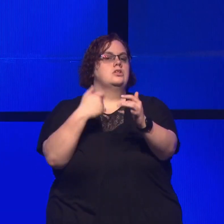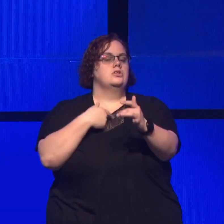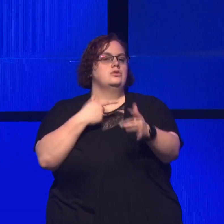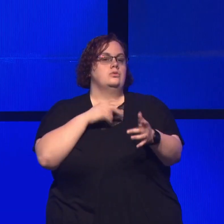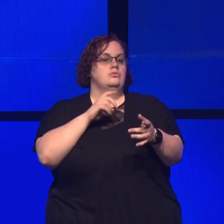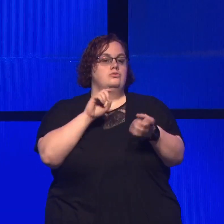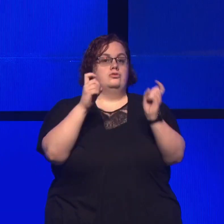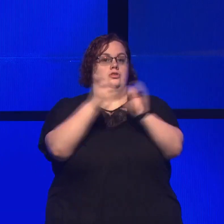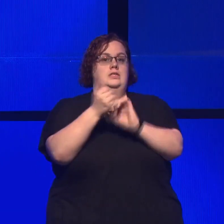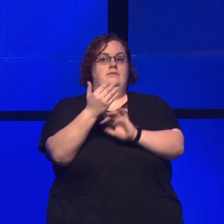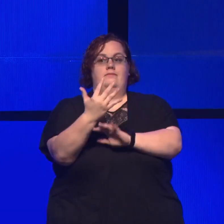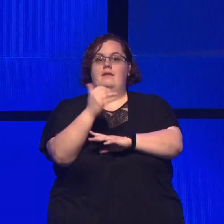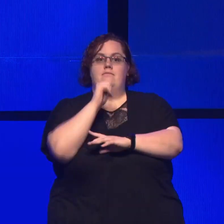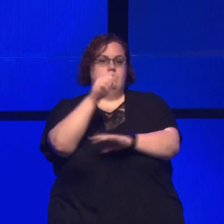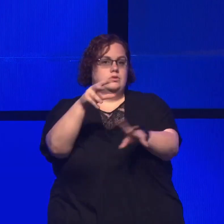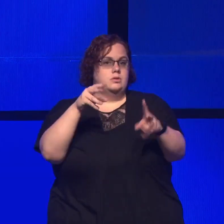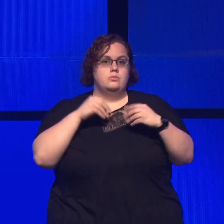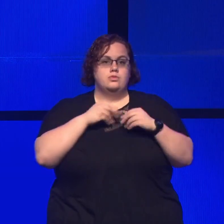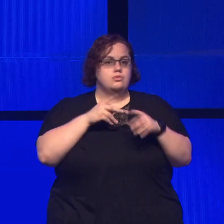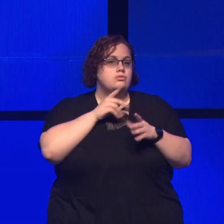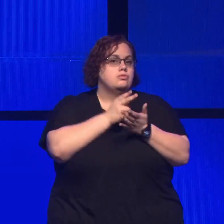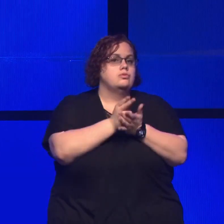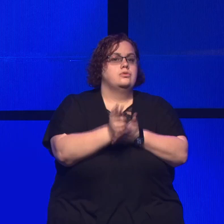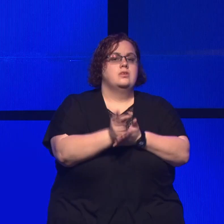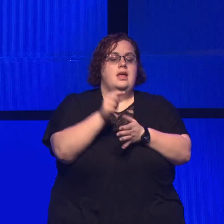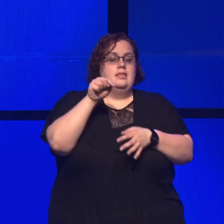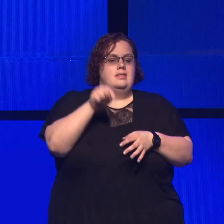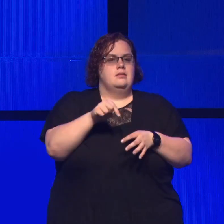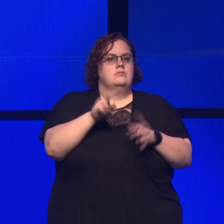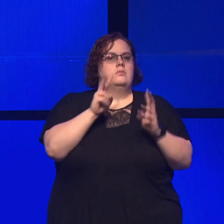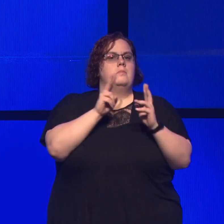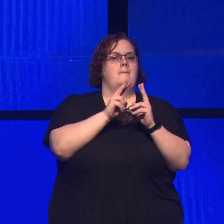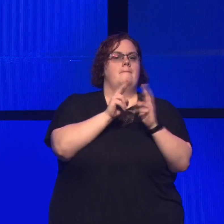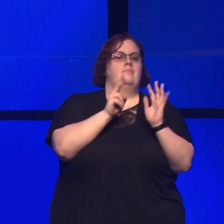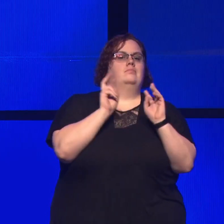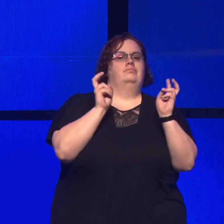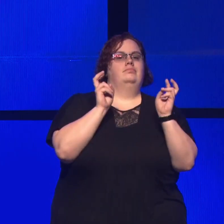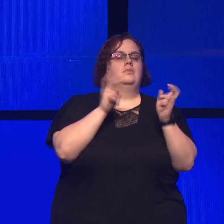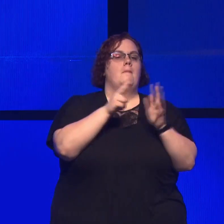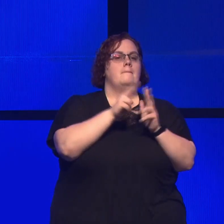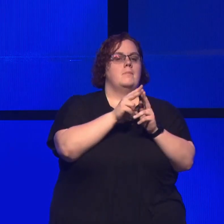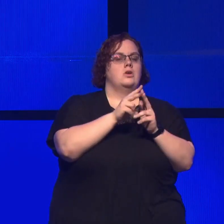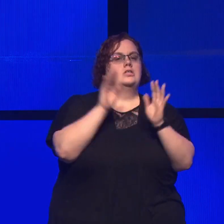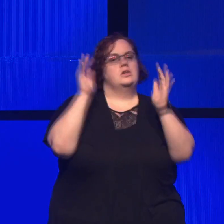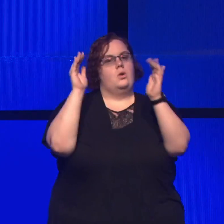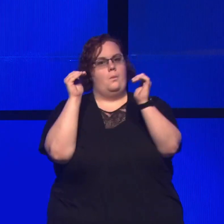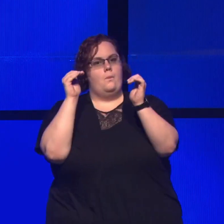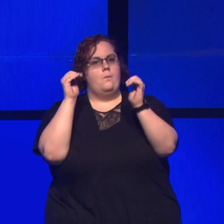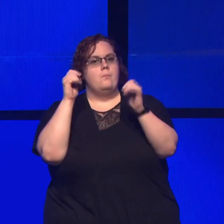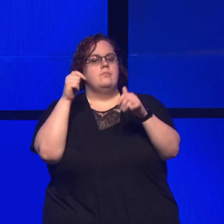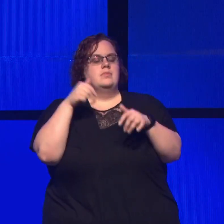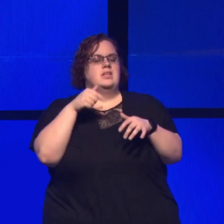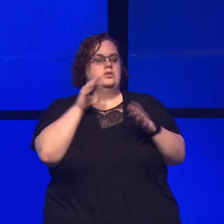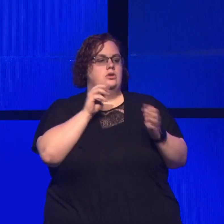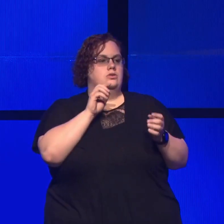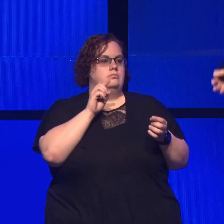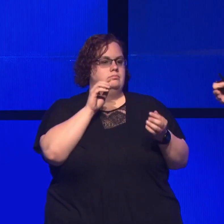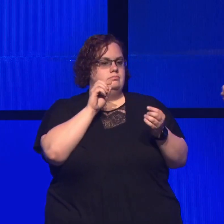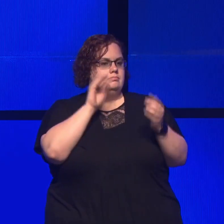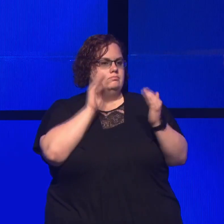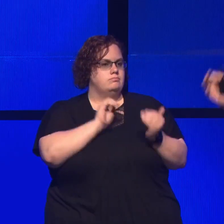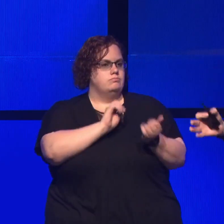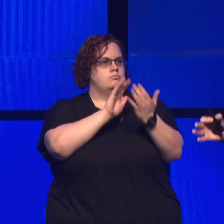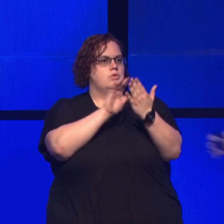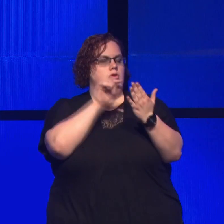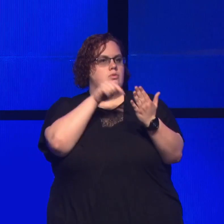5 unacceptable truths. And this part of our church is called Partners in Hope. And Partners in Hope is a strategy whereby we identify